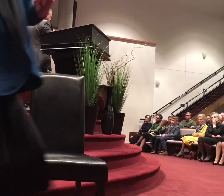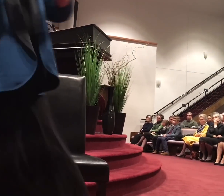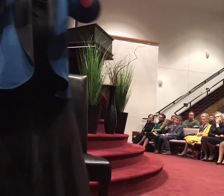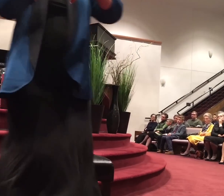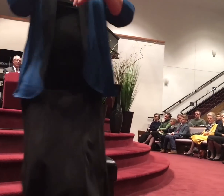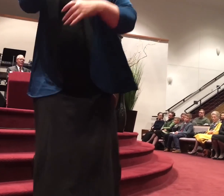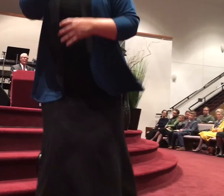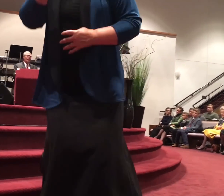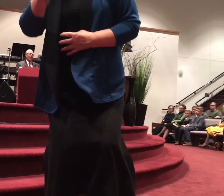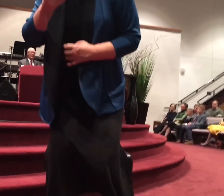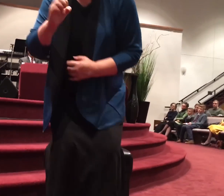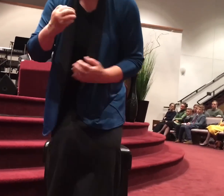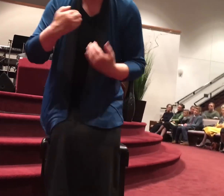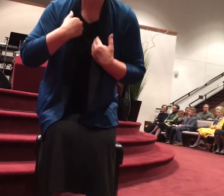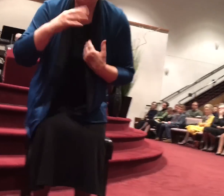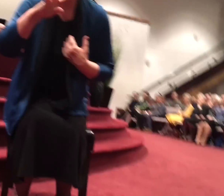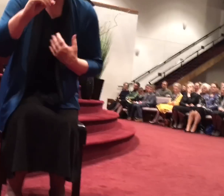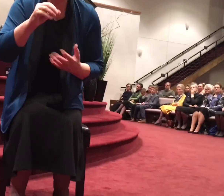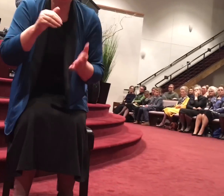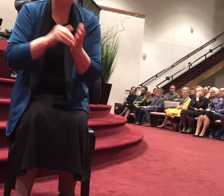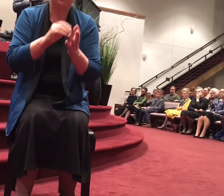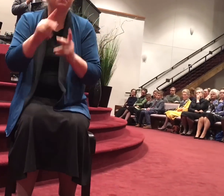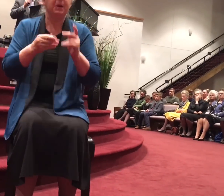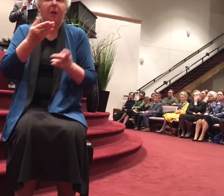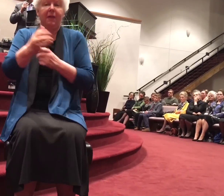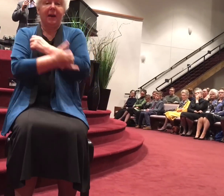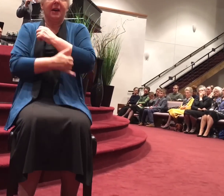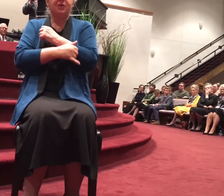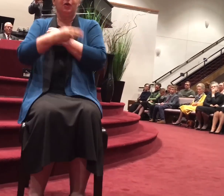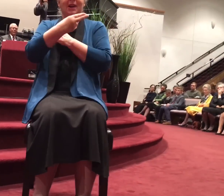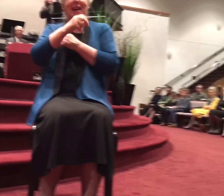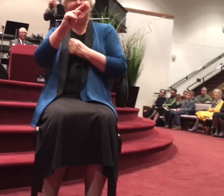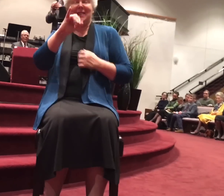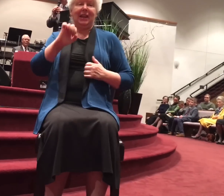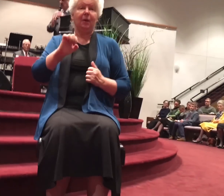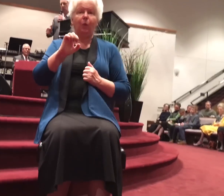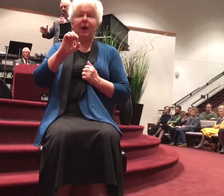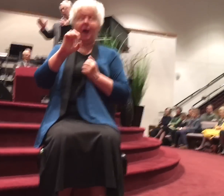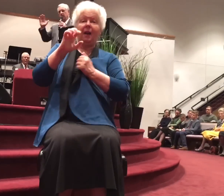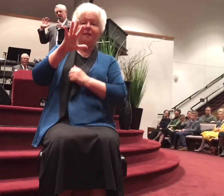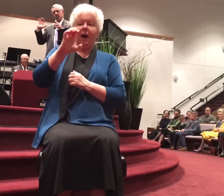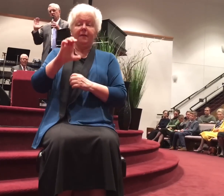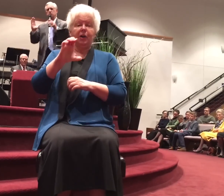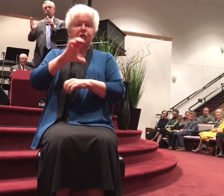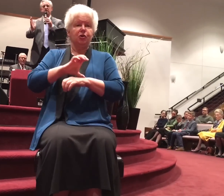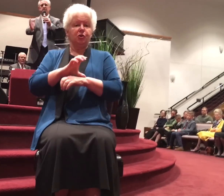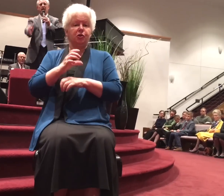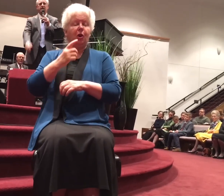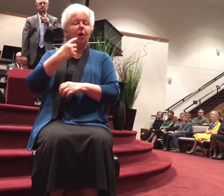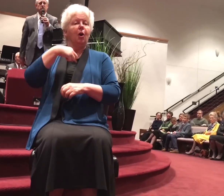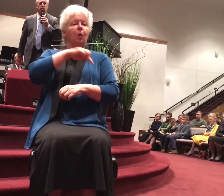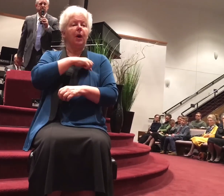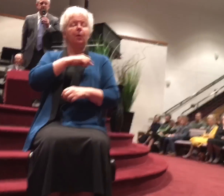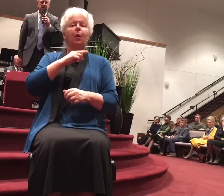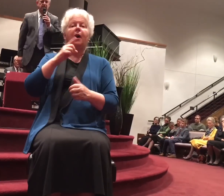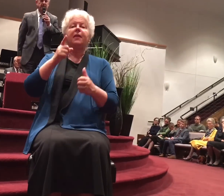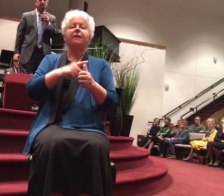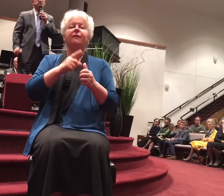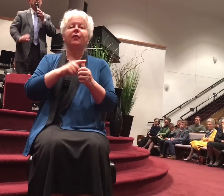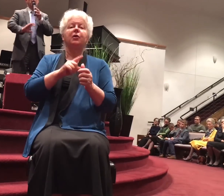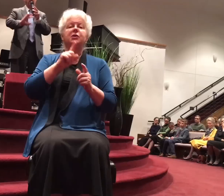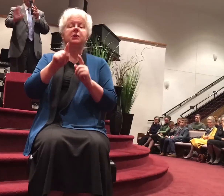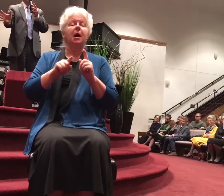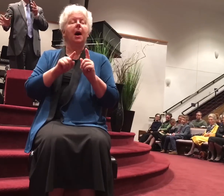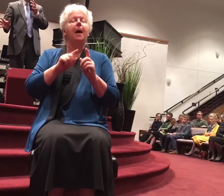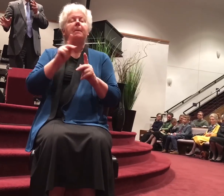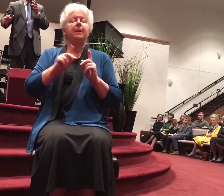have 50,000 believers in Haiti. We have 500 churches. We were the first responders on the scene